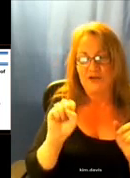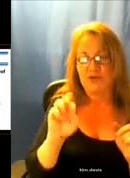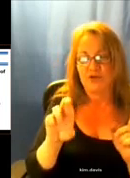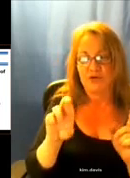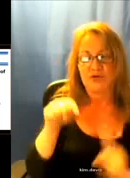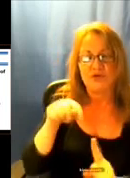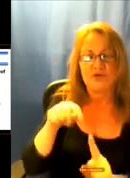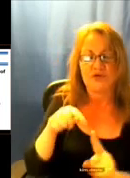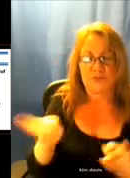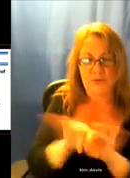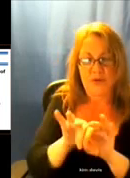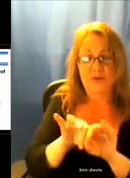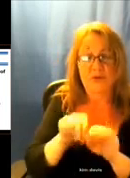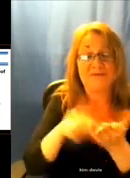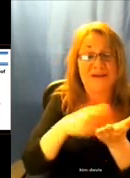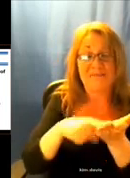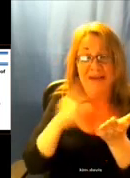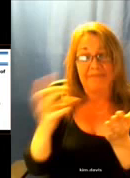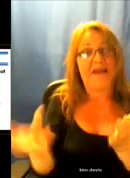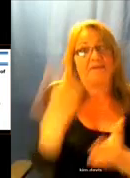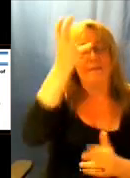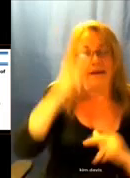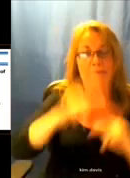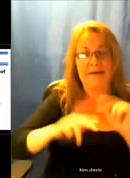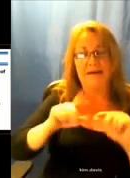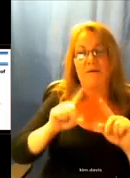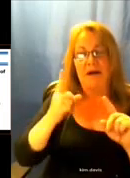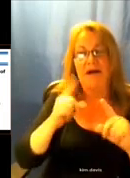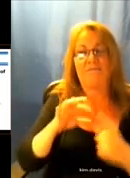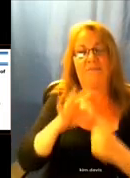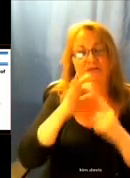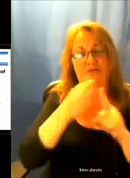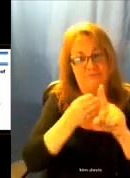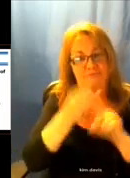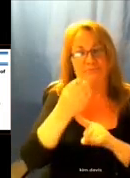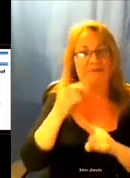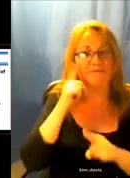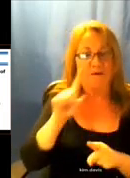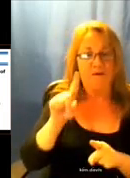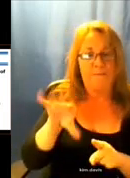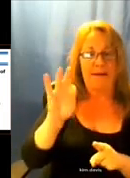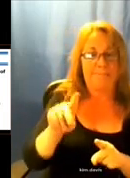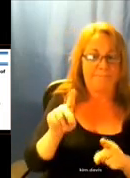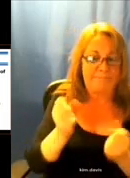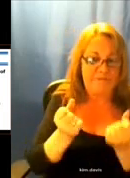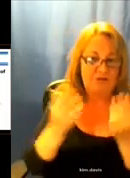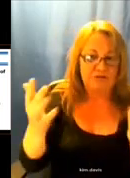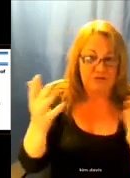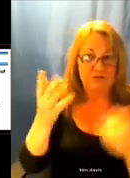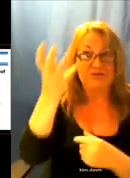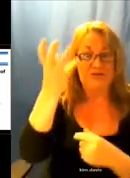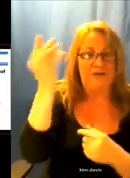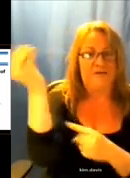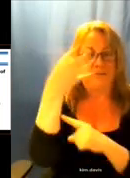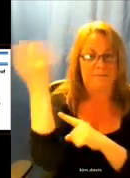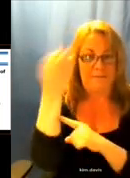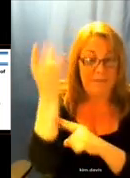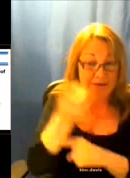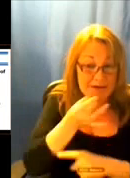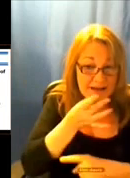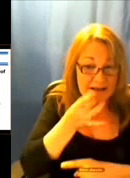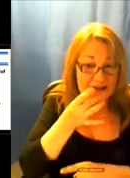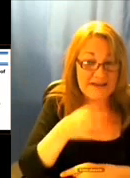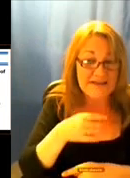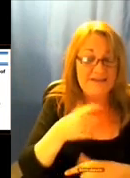alarm is a sensor is very important to have that visual. It specializes